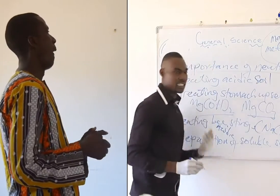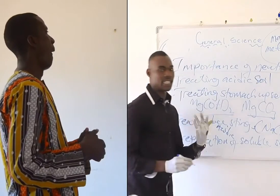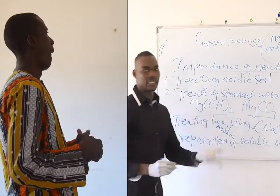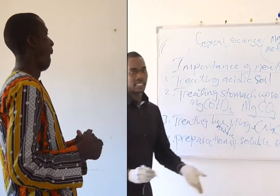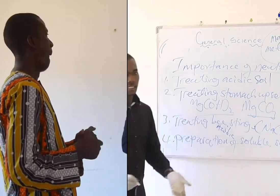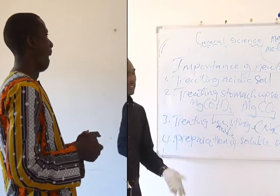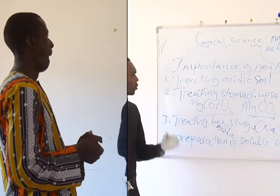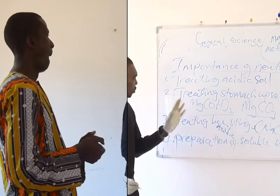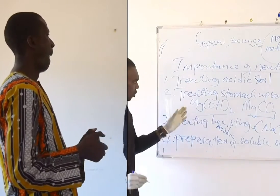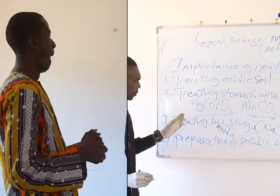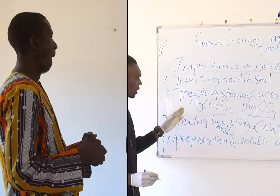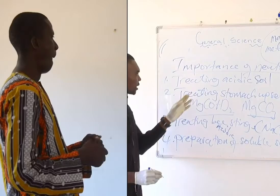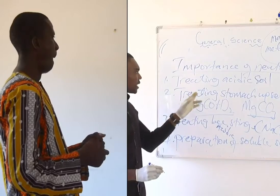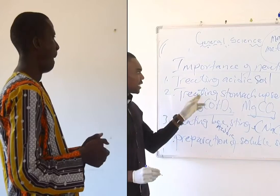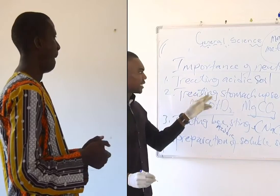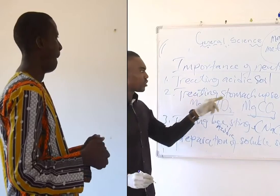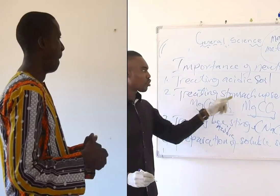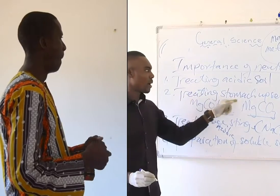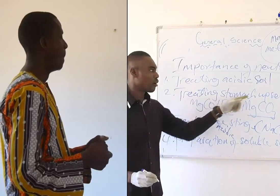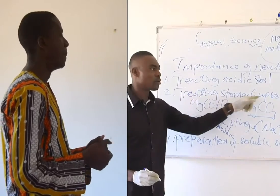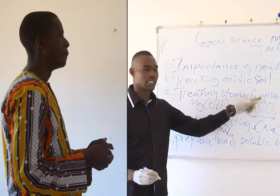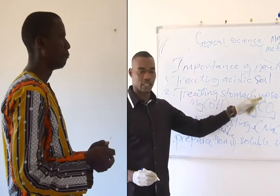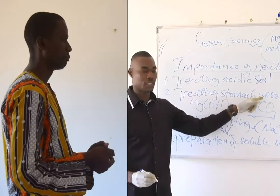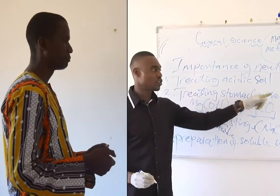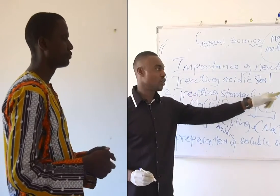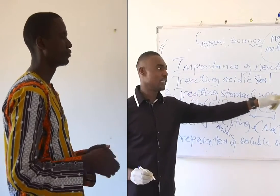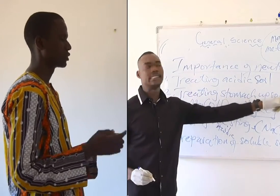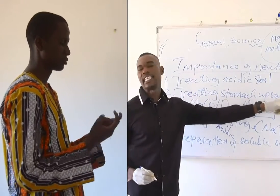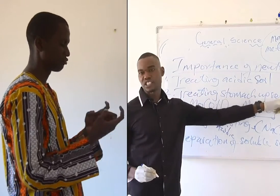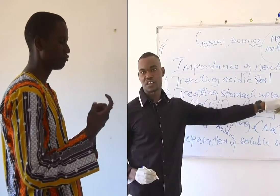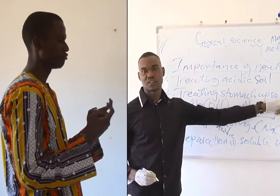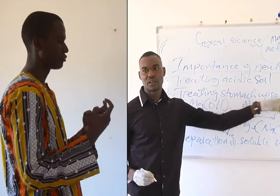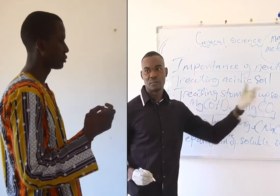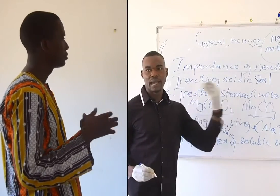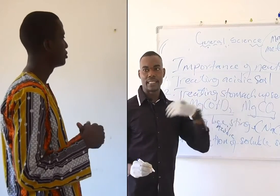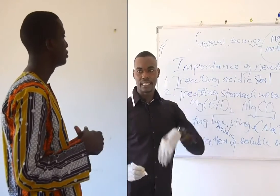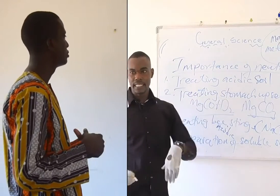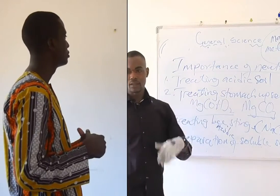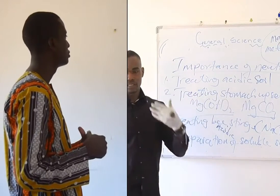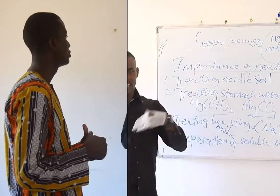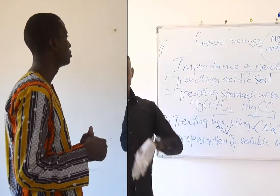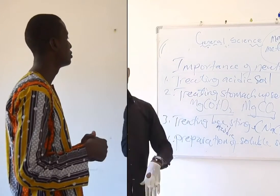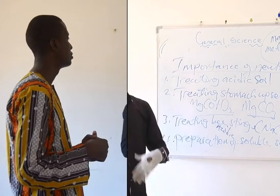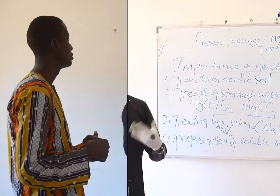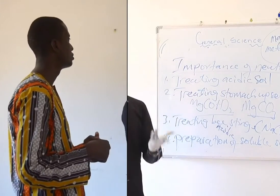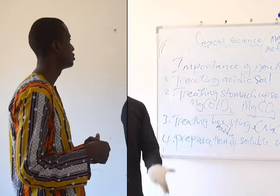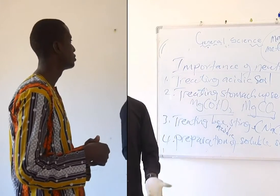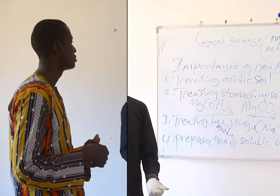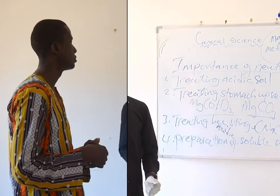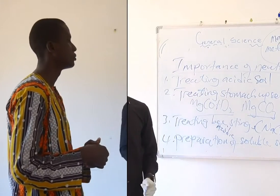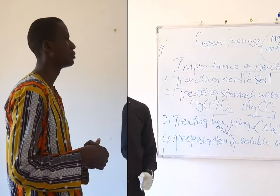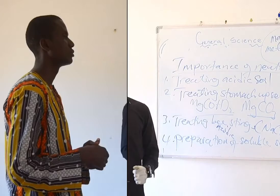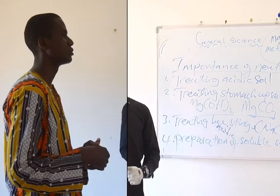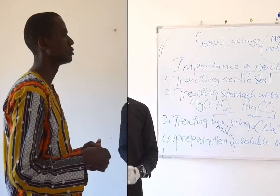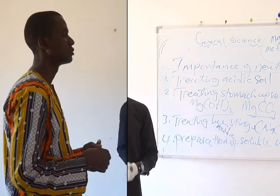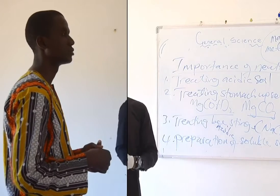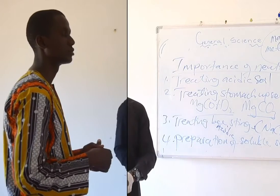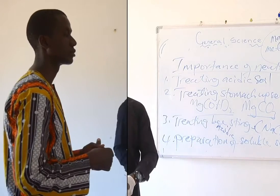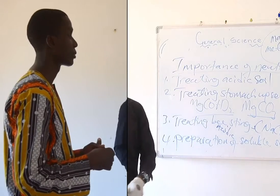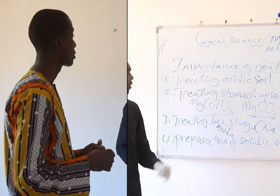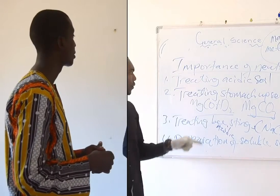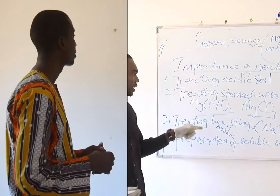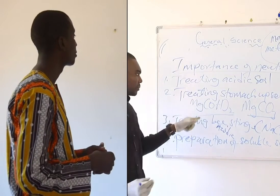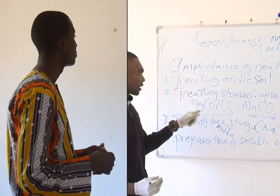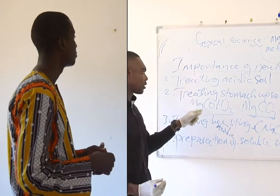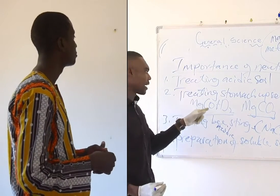so that is acidic. 2, treating stomach upset, which is called indigestion, by drinking or taking in certain tablets that are called anti-acid